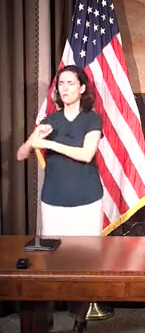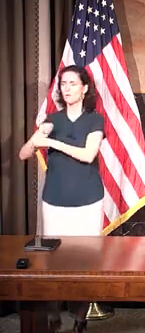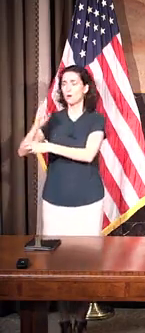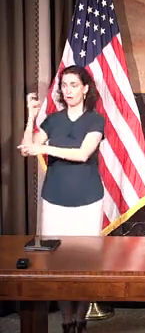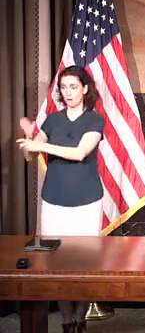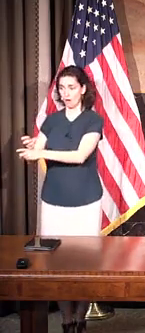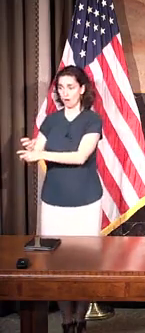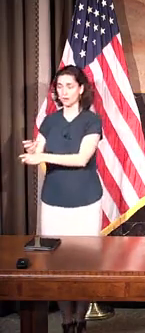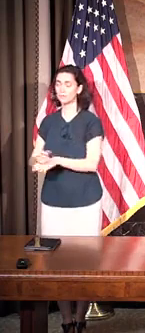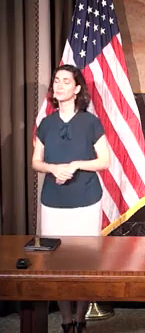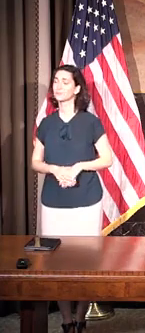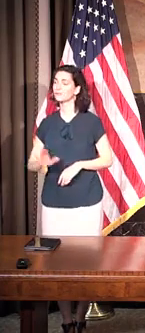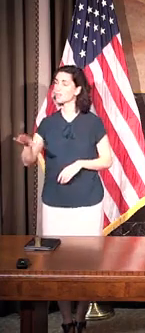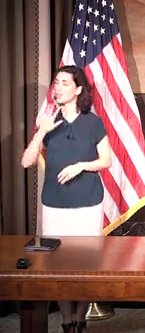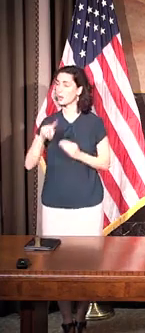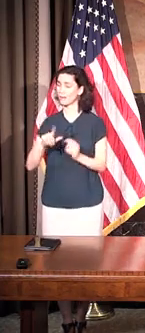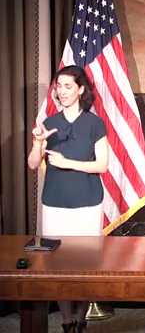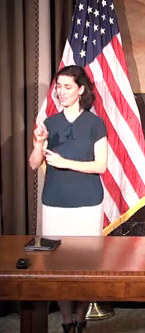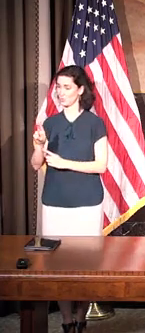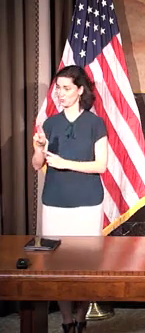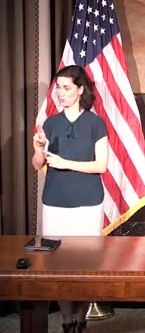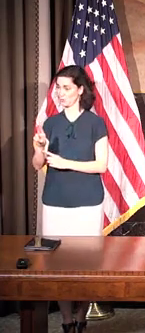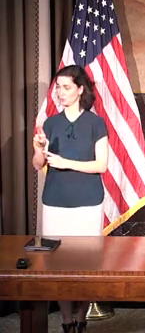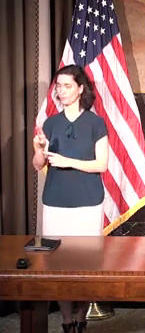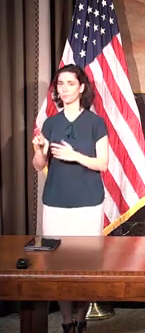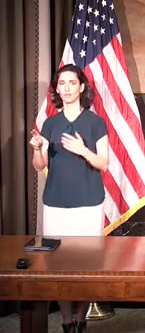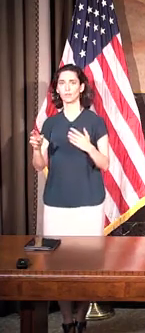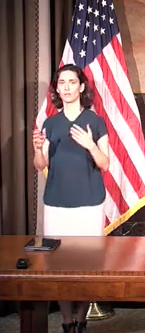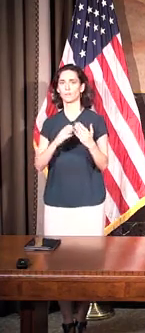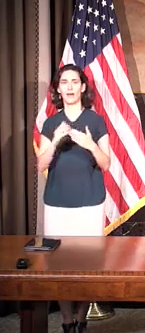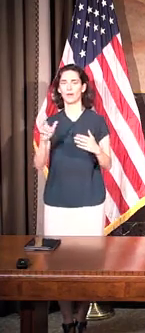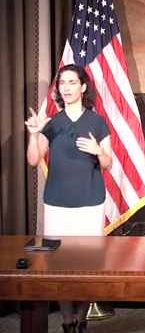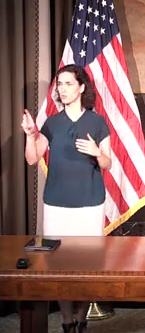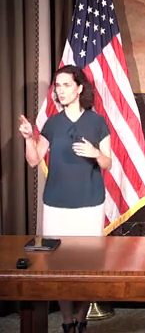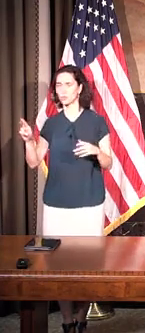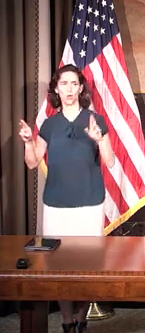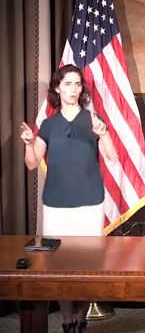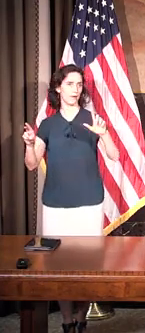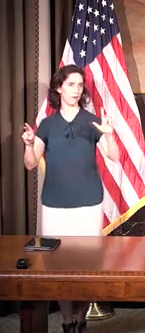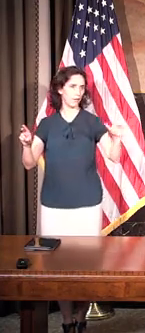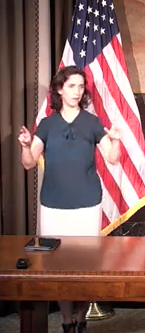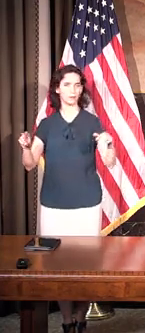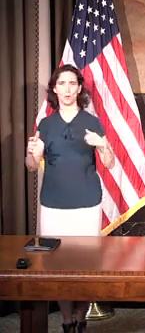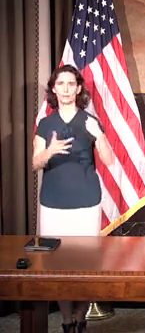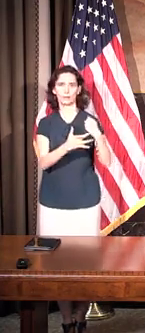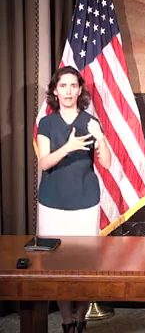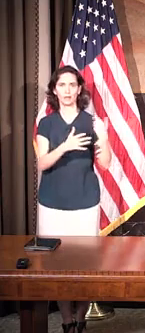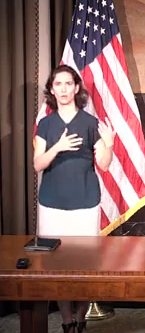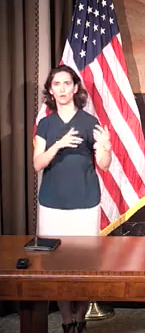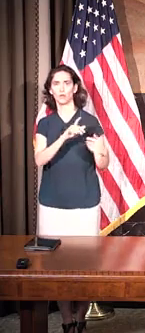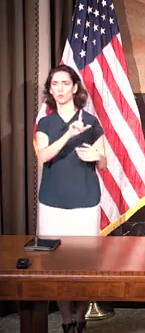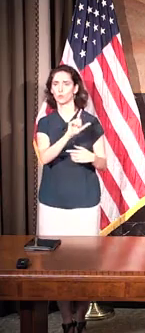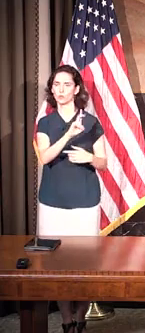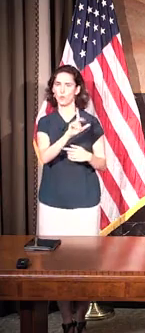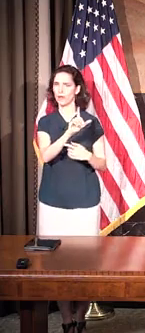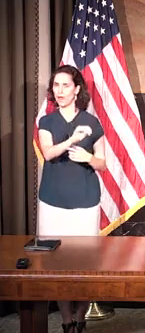about LSU, it actually played out whether it's at ULL or Tech or ULM as